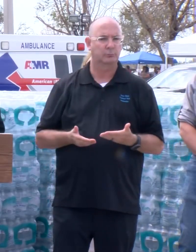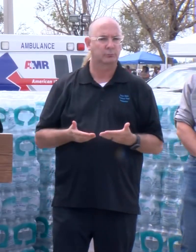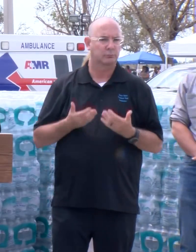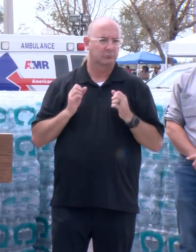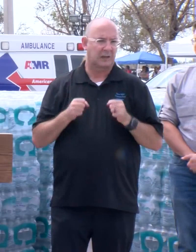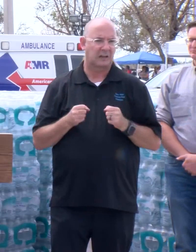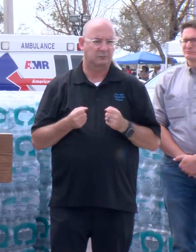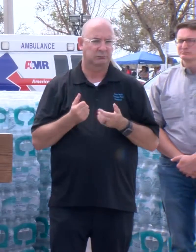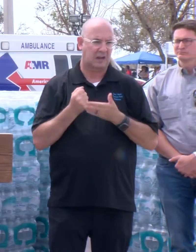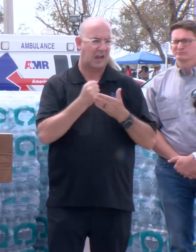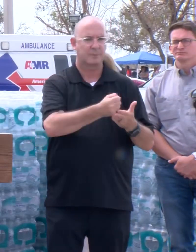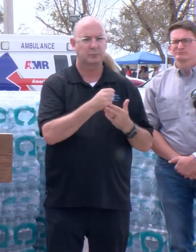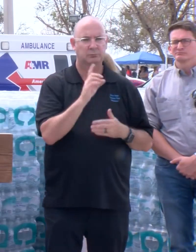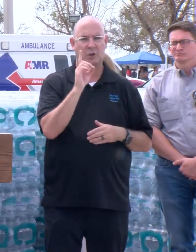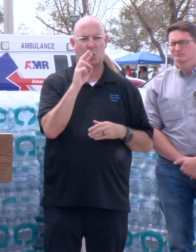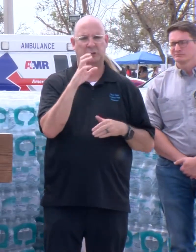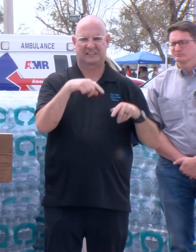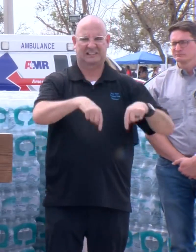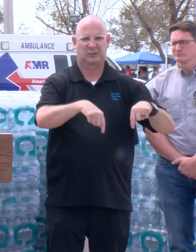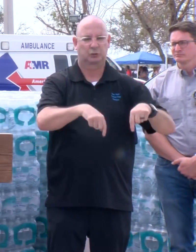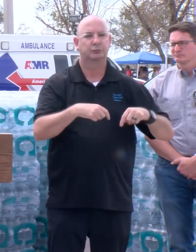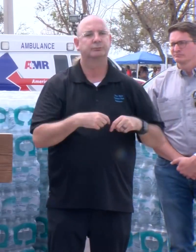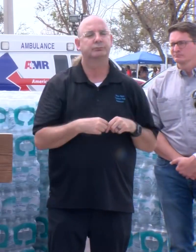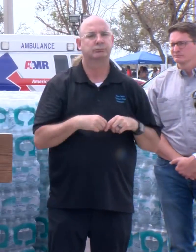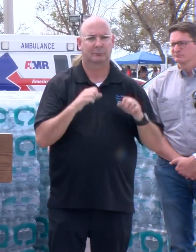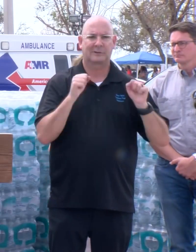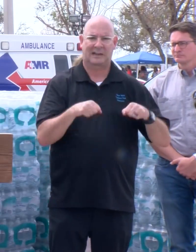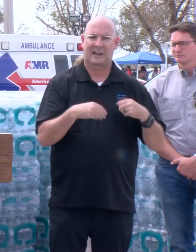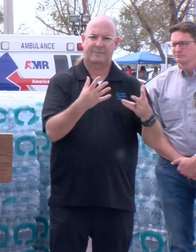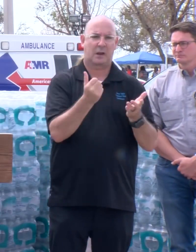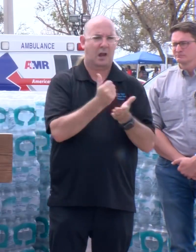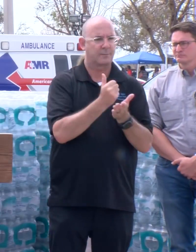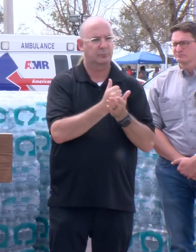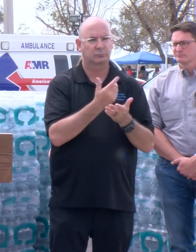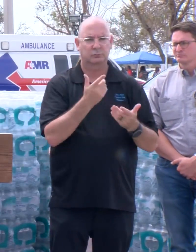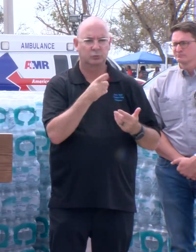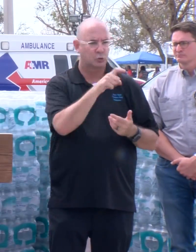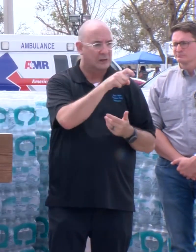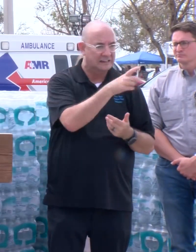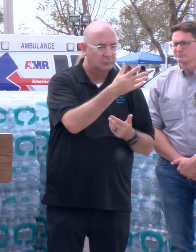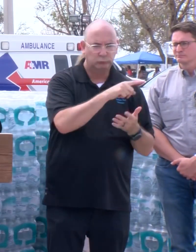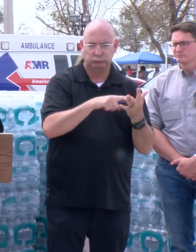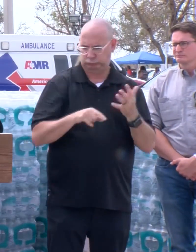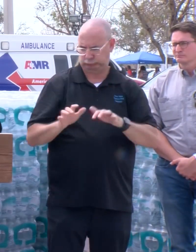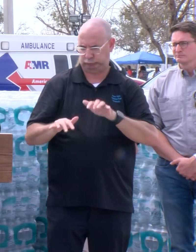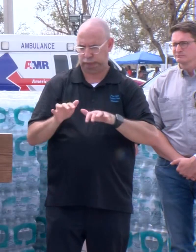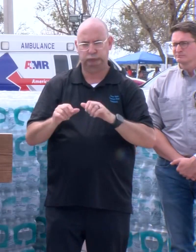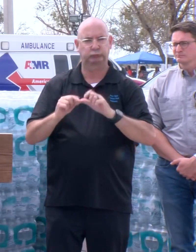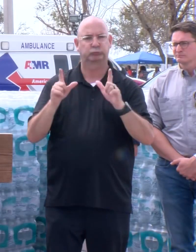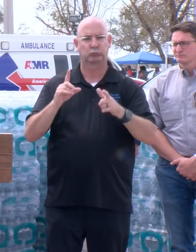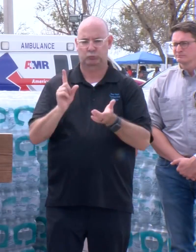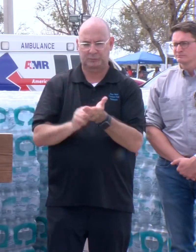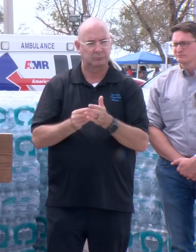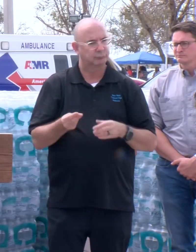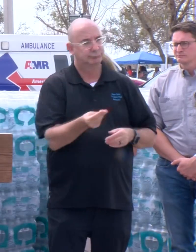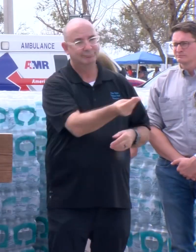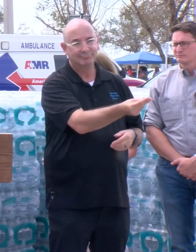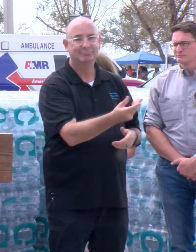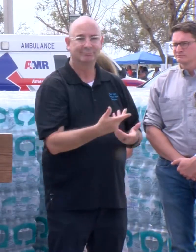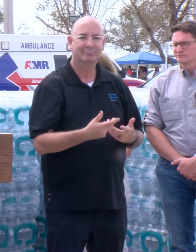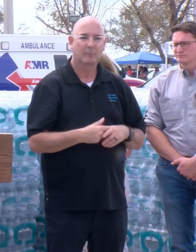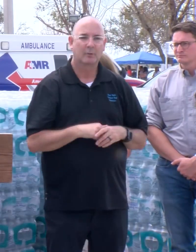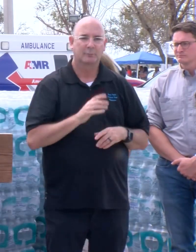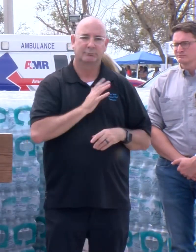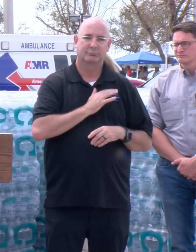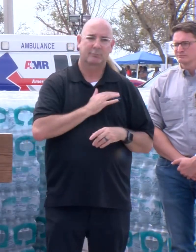to produce those documents on site, as well as the Florida Department of Highway Safety Motor Vehicles can produce driver's licenses here on site.